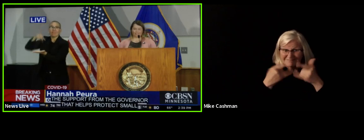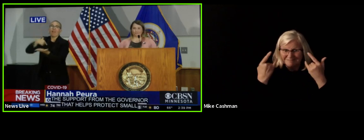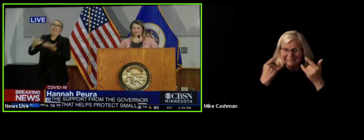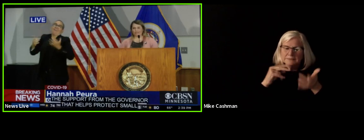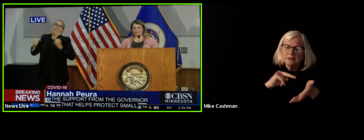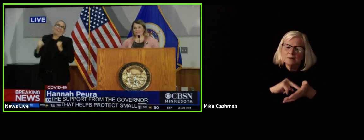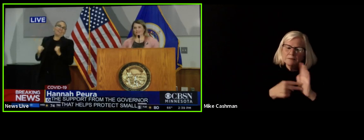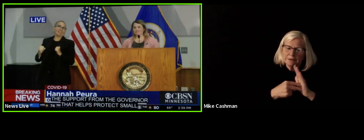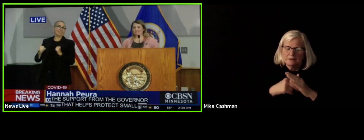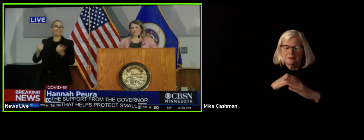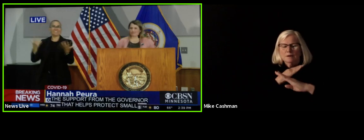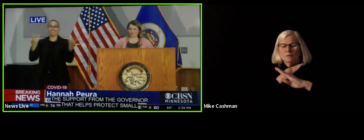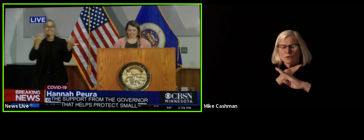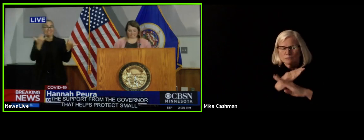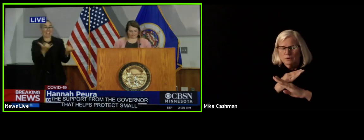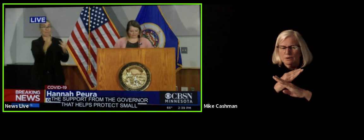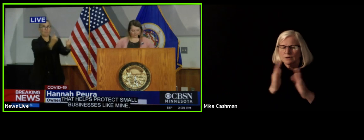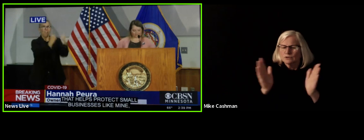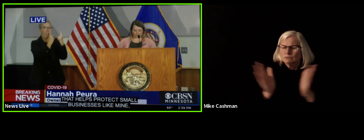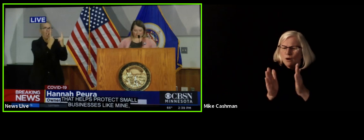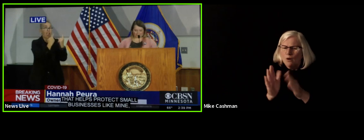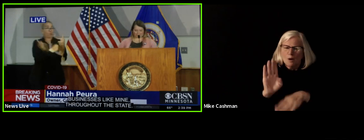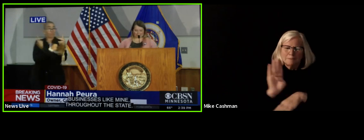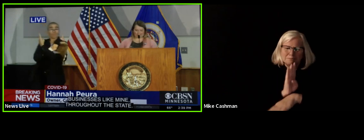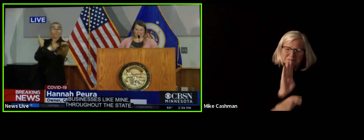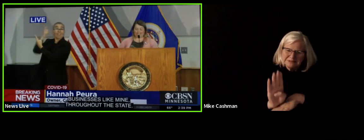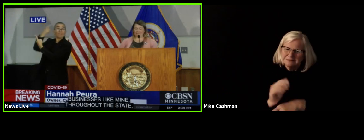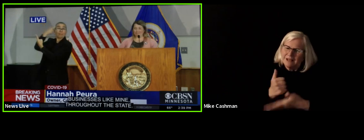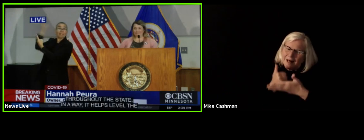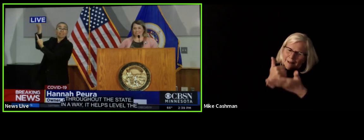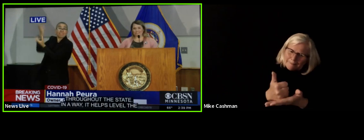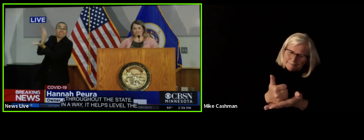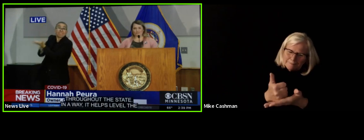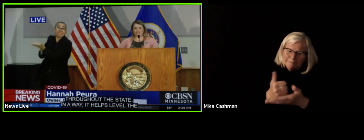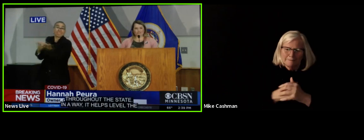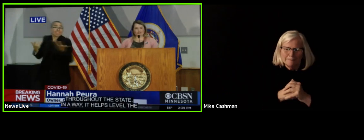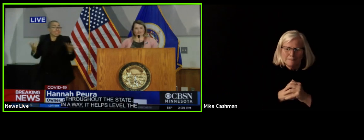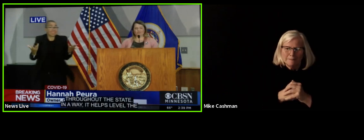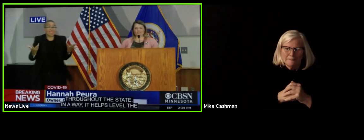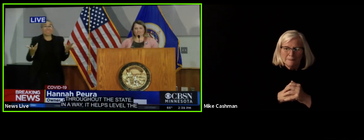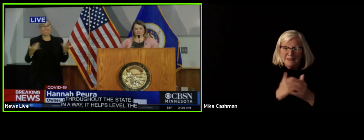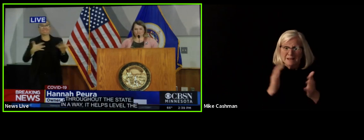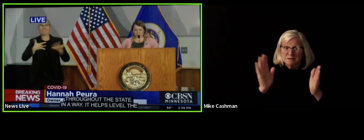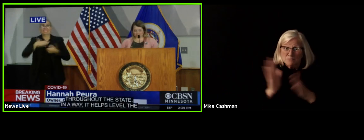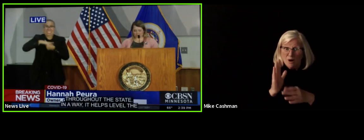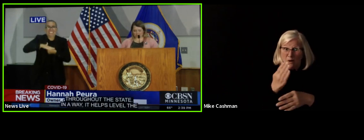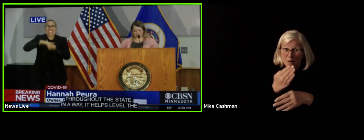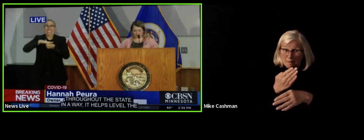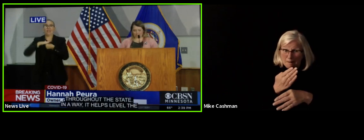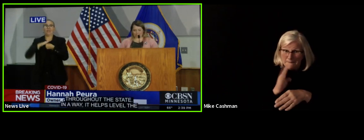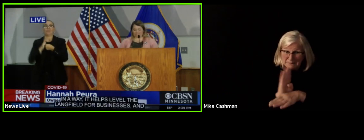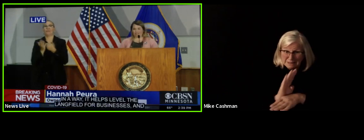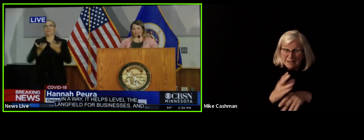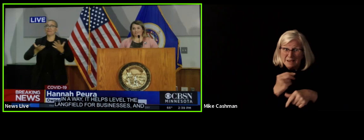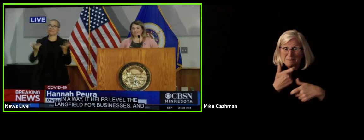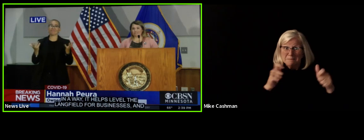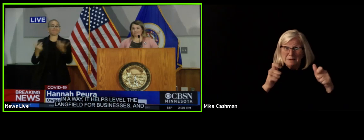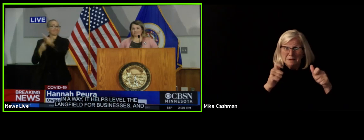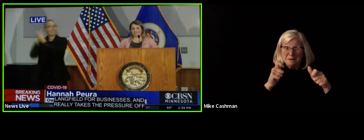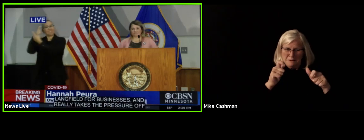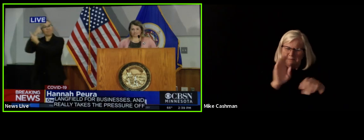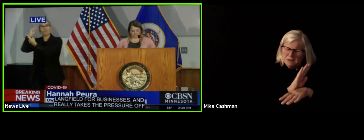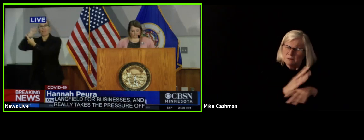In a way, it helps level the playing field for businesses, and it really takes the pressure off of business owners like myself to not have to